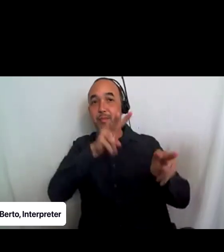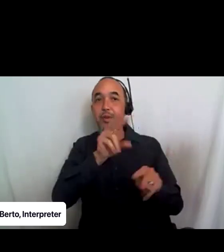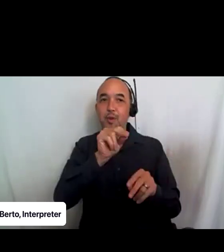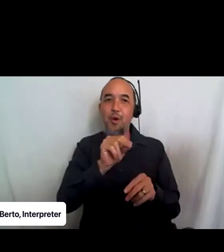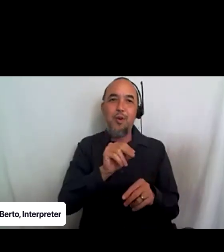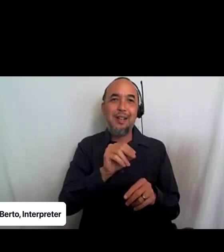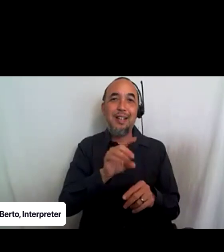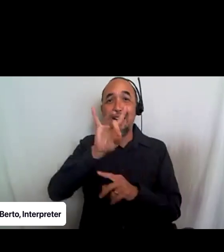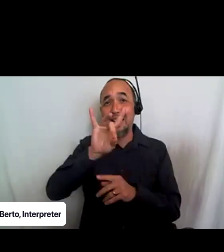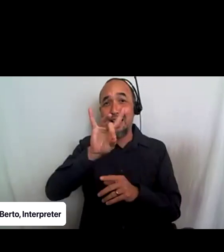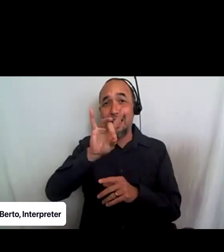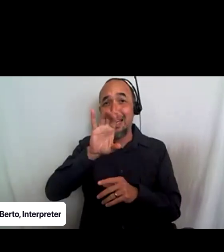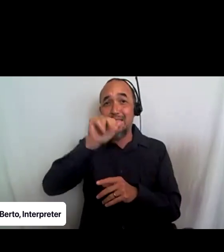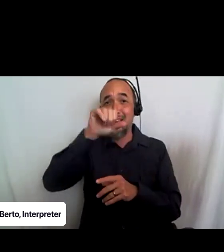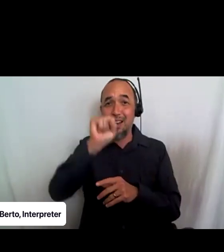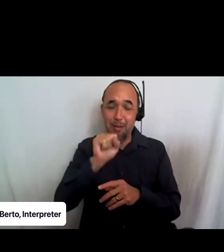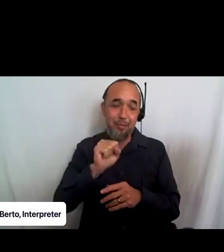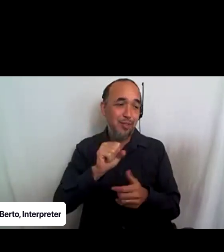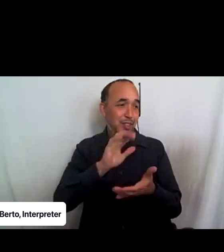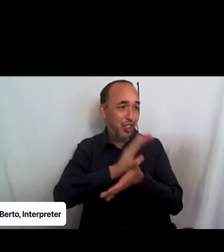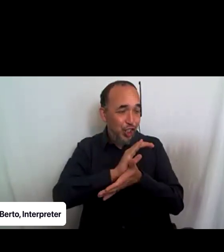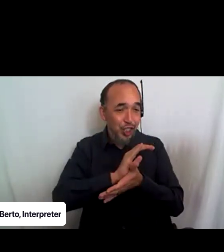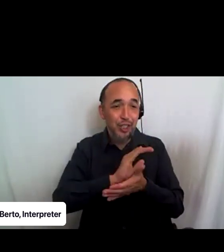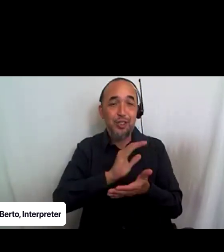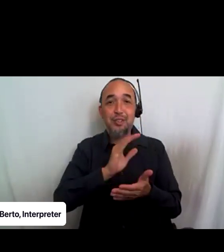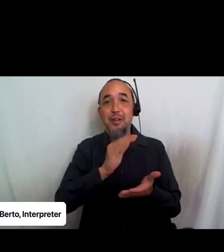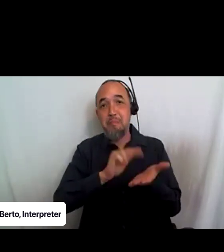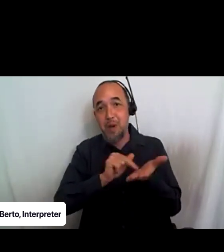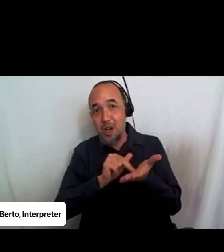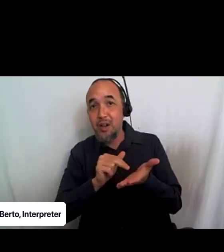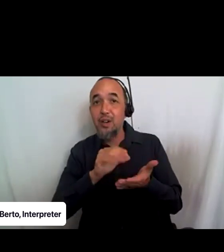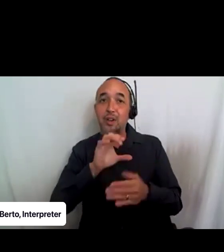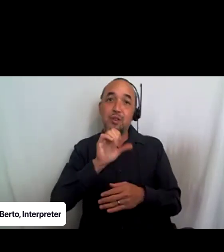the other nice healthy things in there. Because also it's going to be gluten-free flour, so